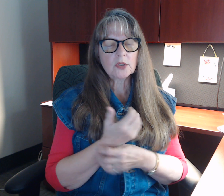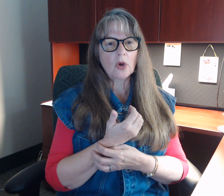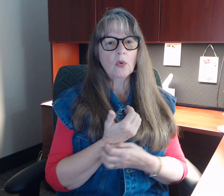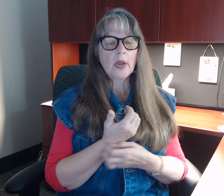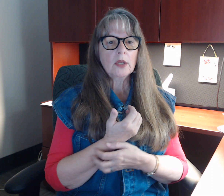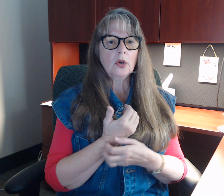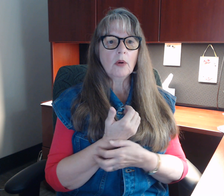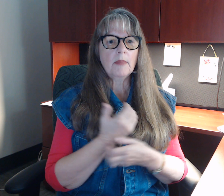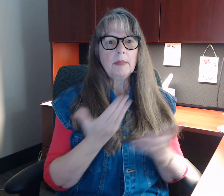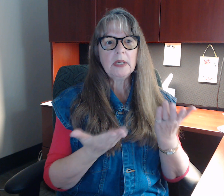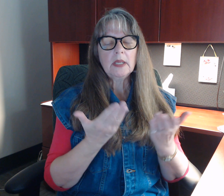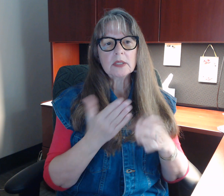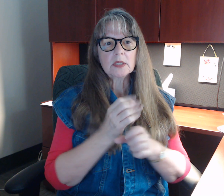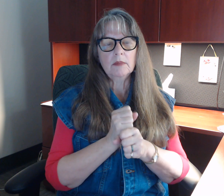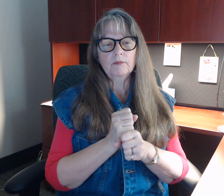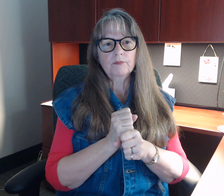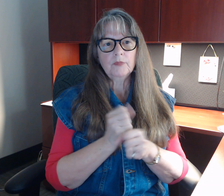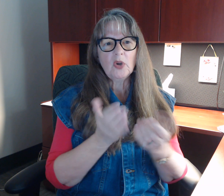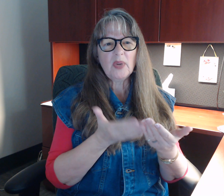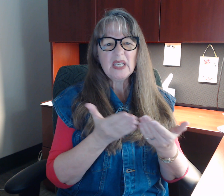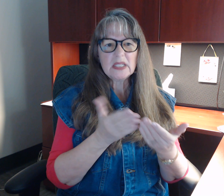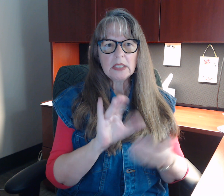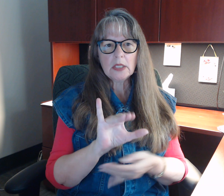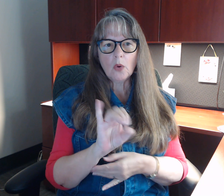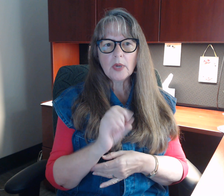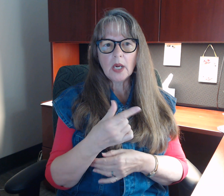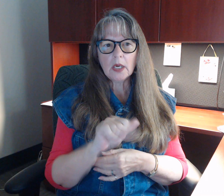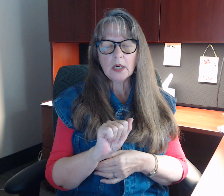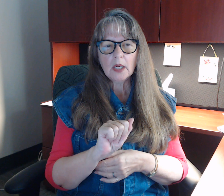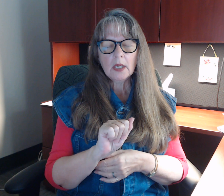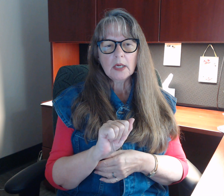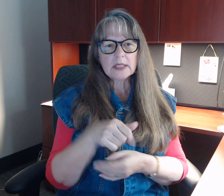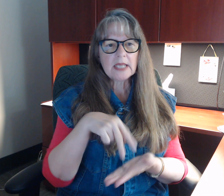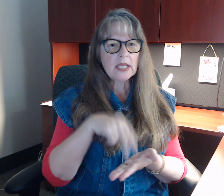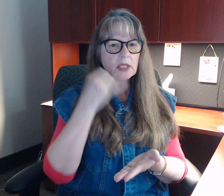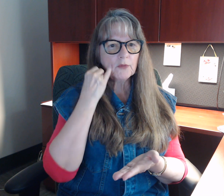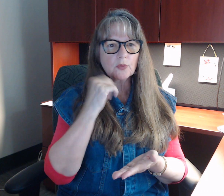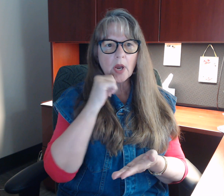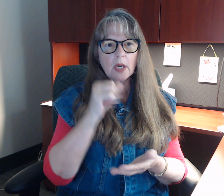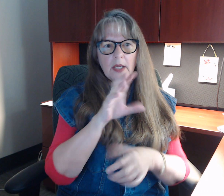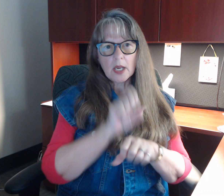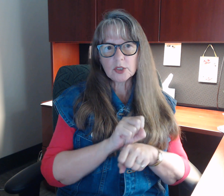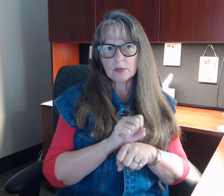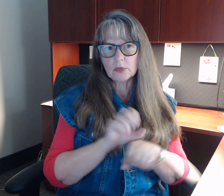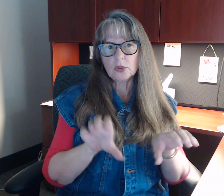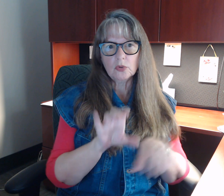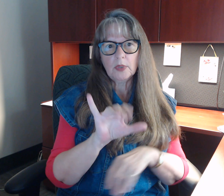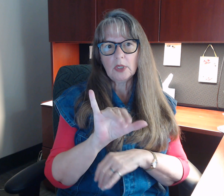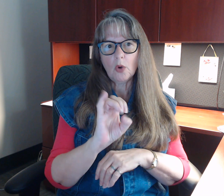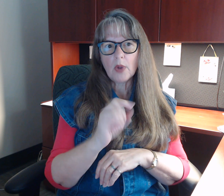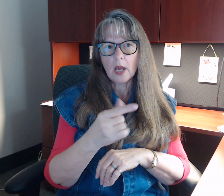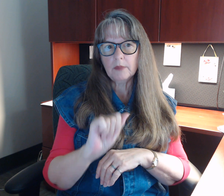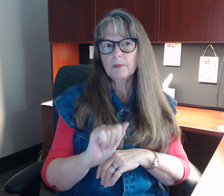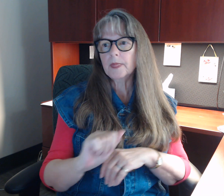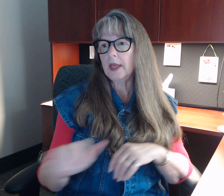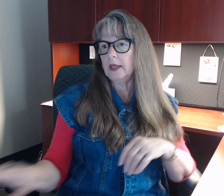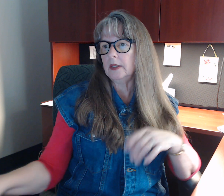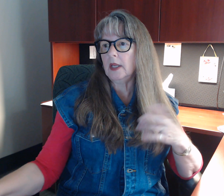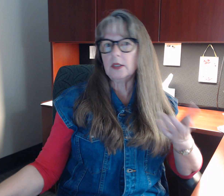So maybe get some easy yoga stands if you're not accustomed to doing yoga, and